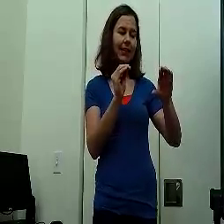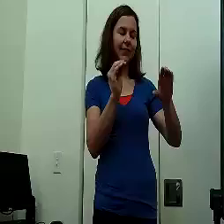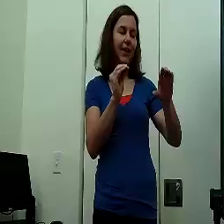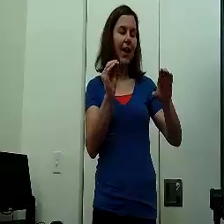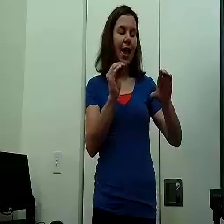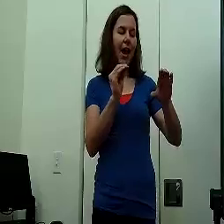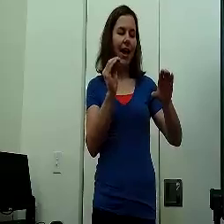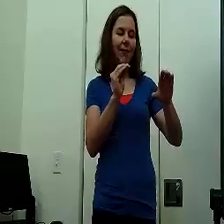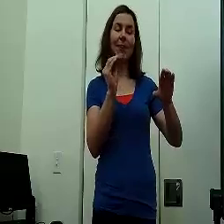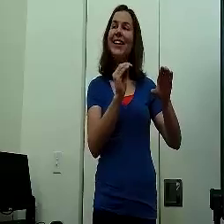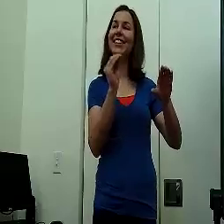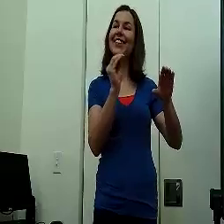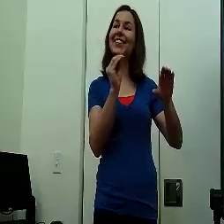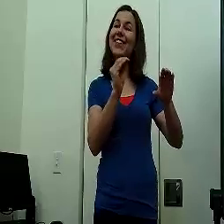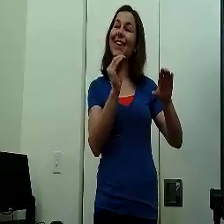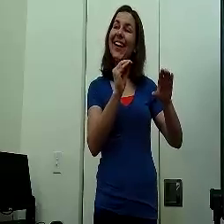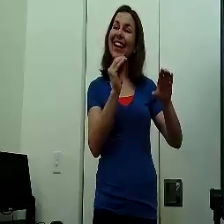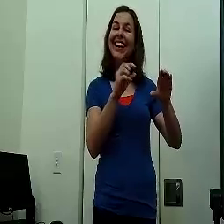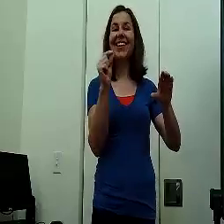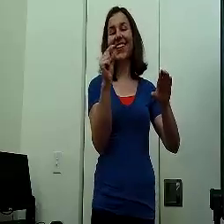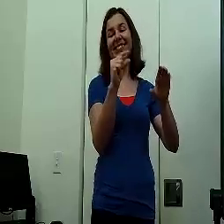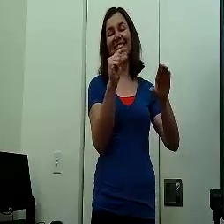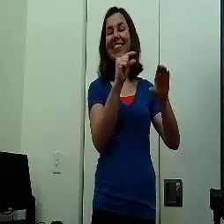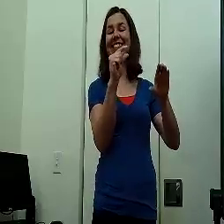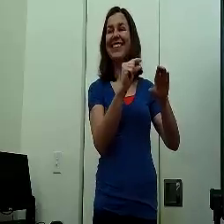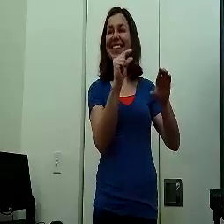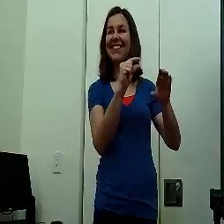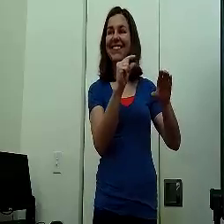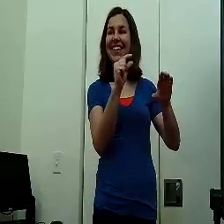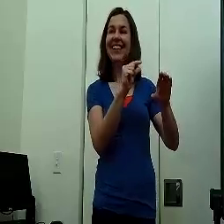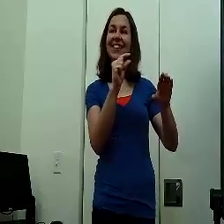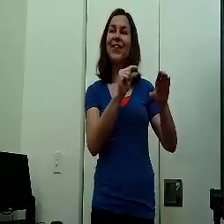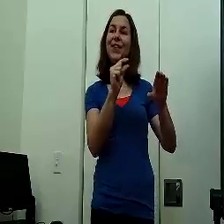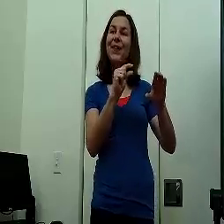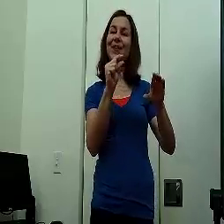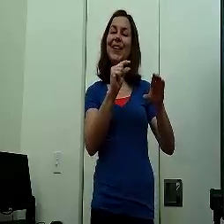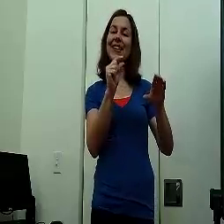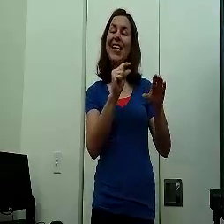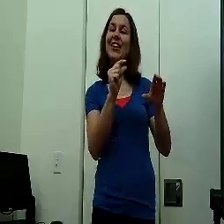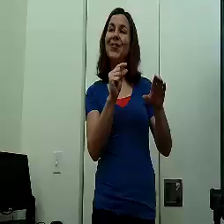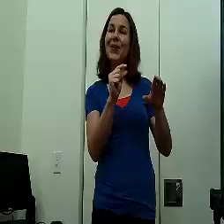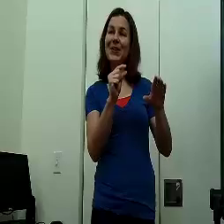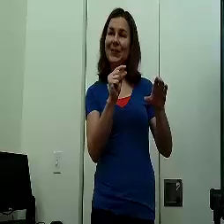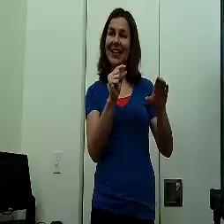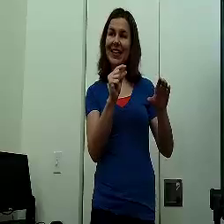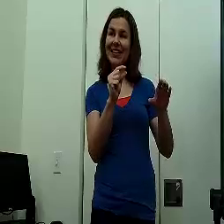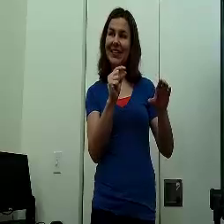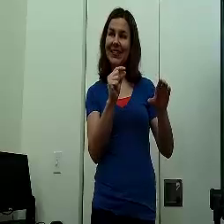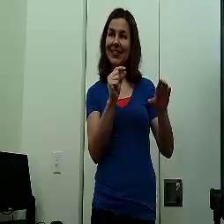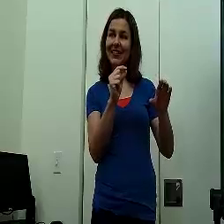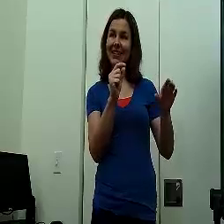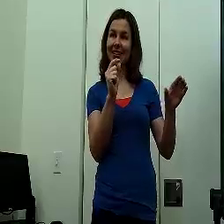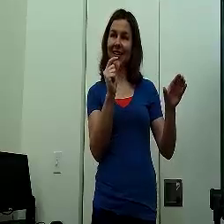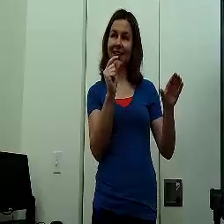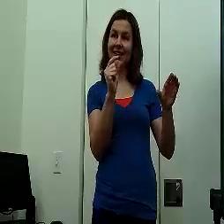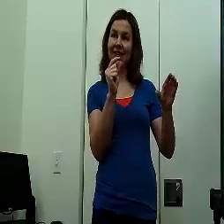offensive. So store, grocer with a G. So if you were going to say grocery,